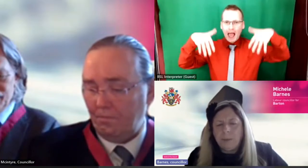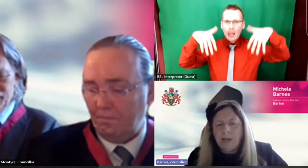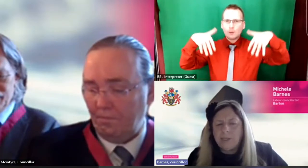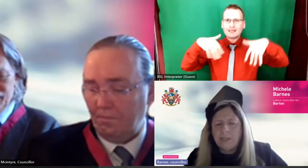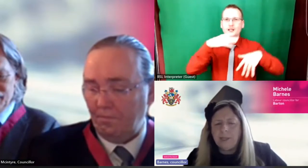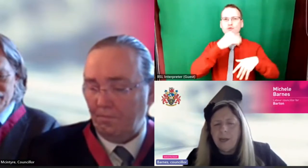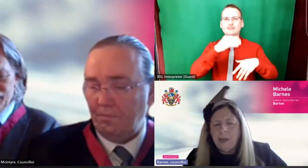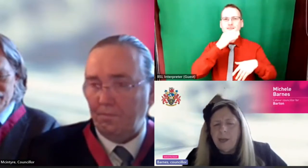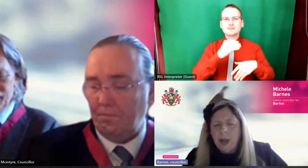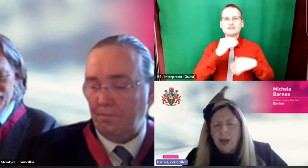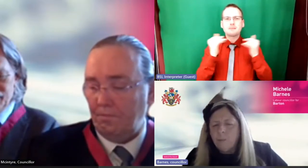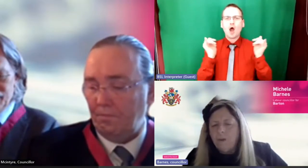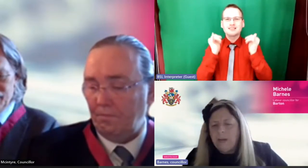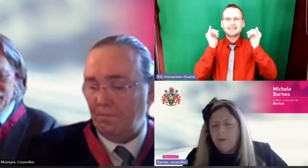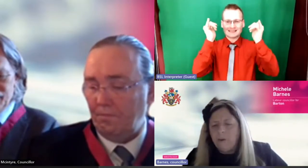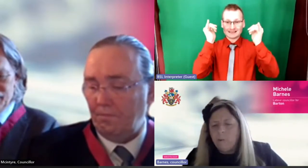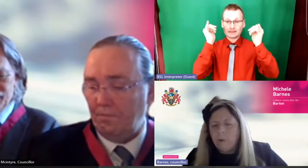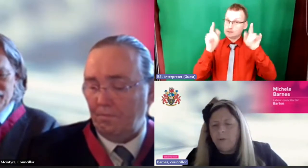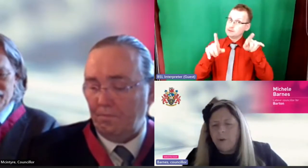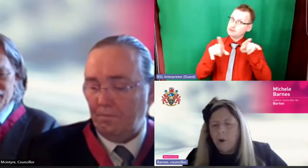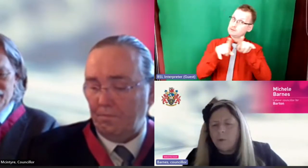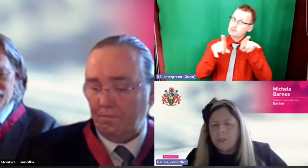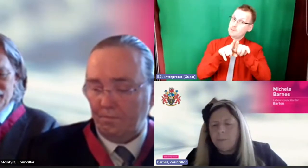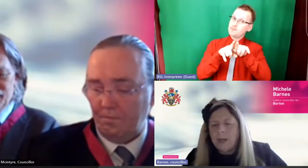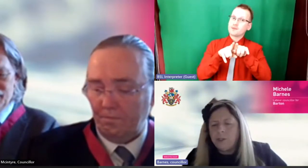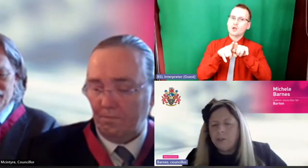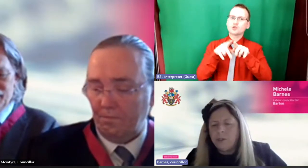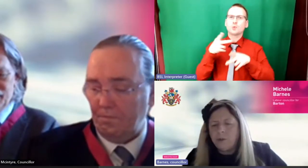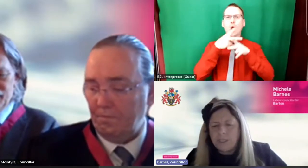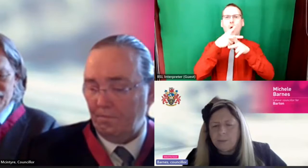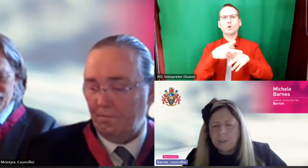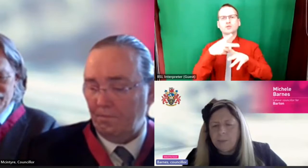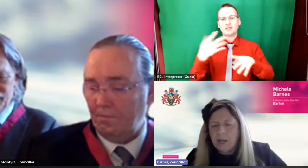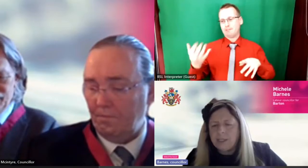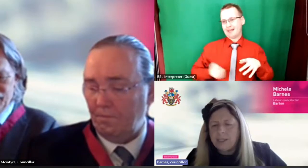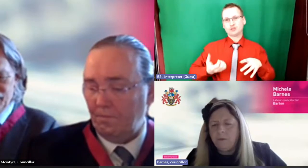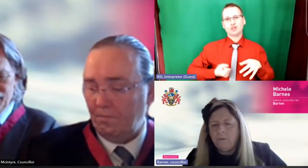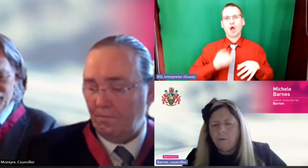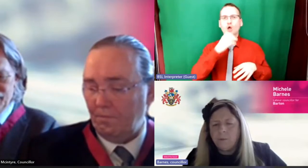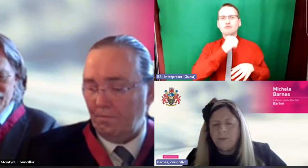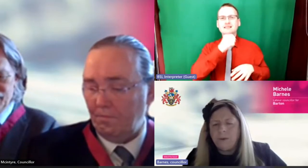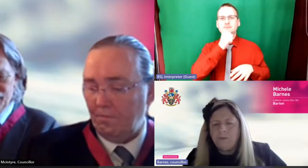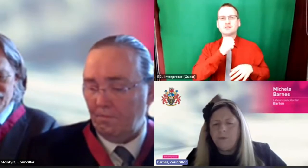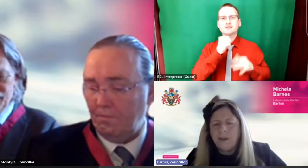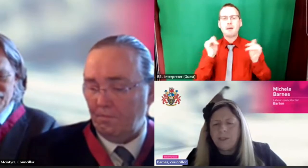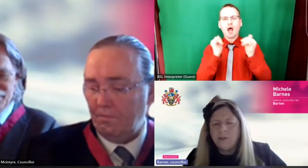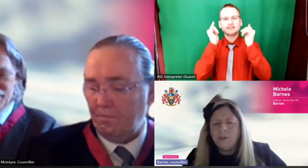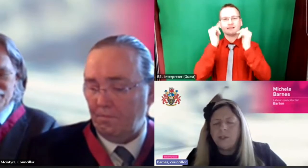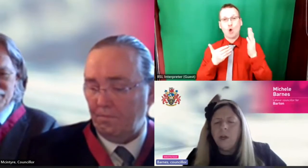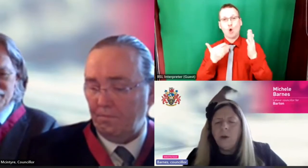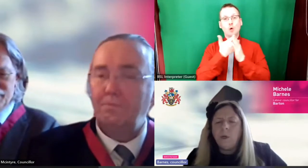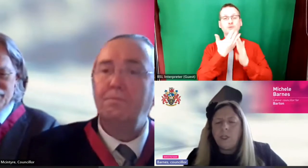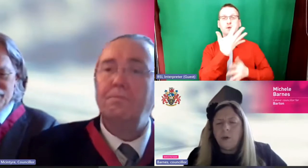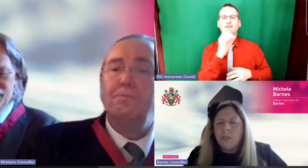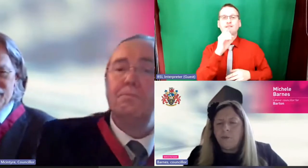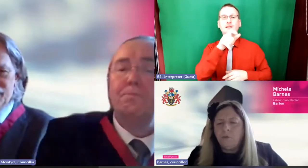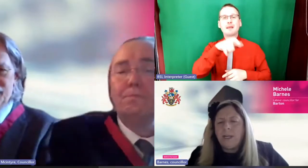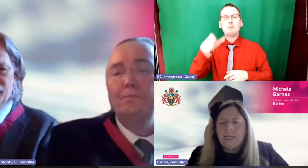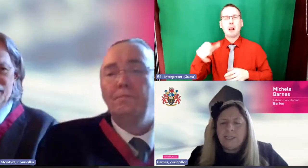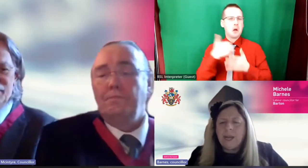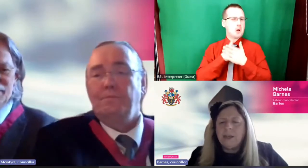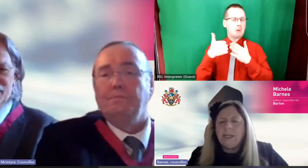Christmas parties. And we even host a pensioners' Christmas party for up to 50 residents, which is